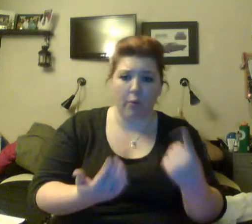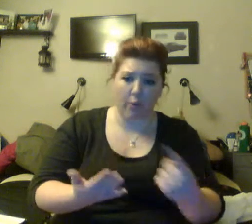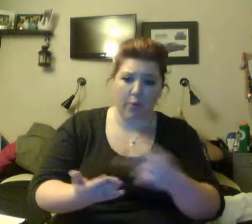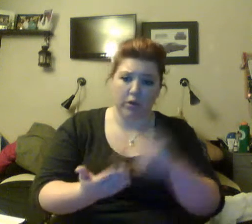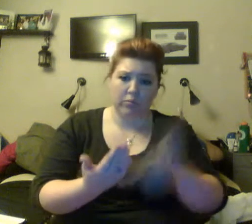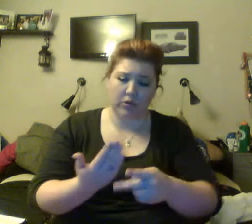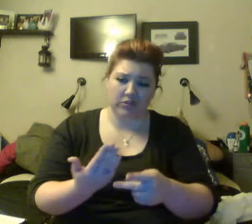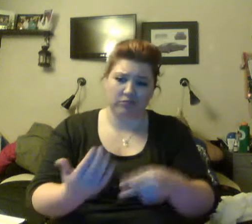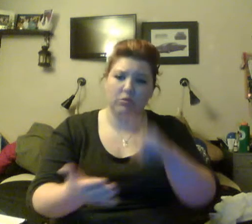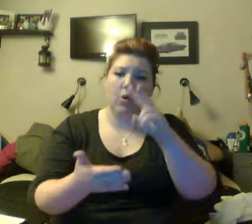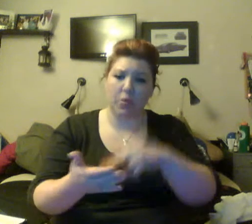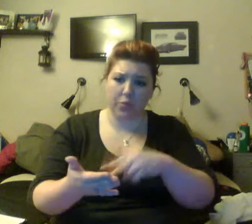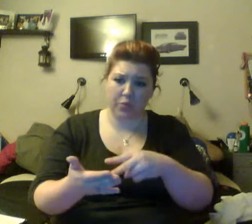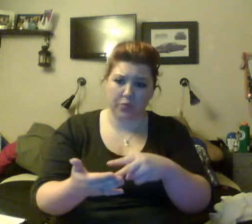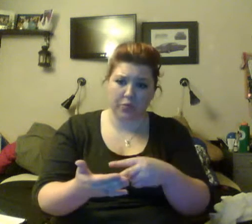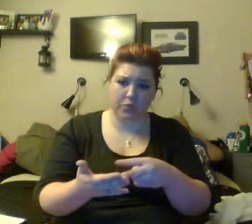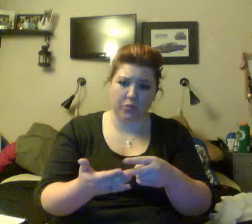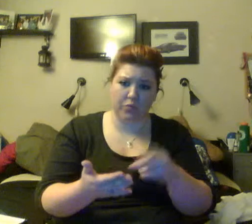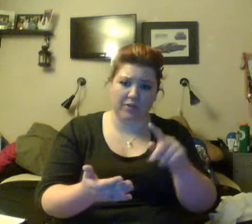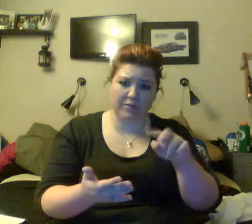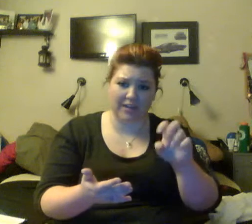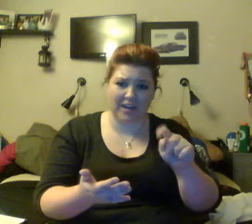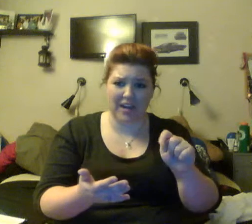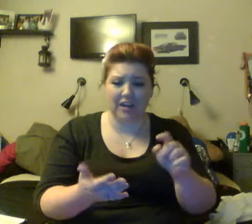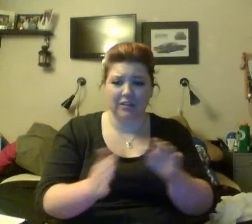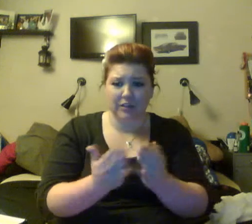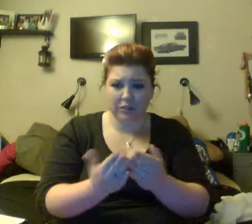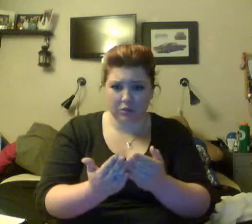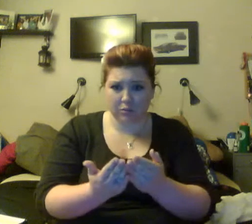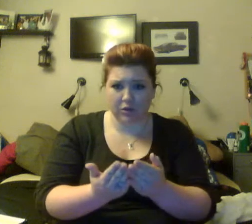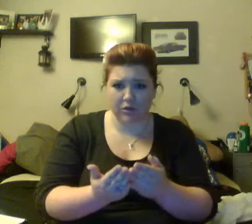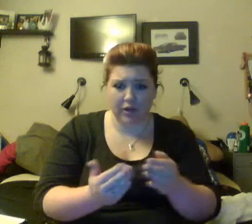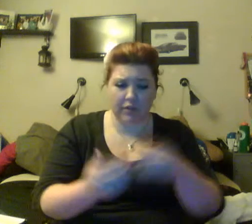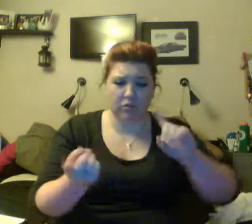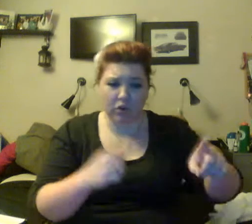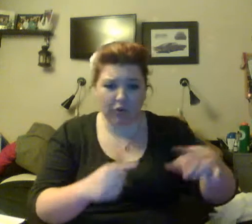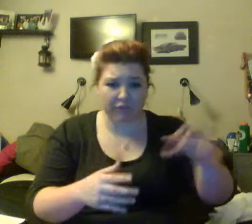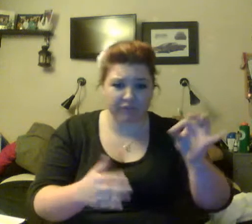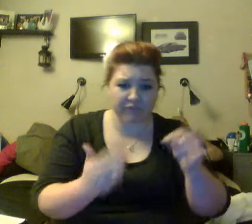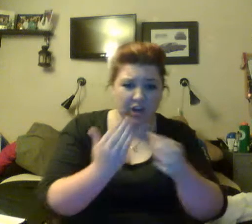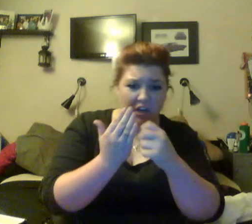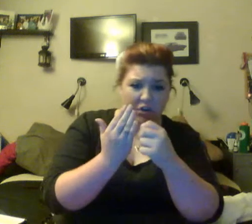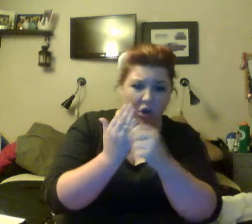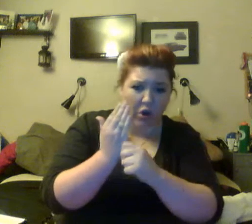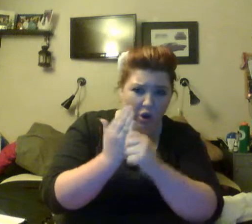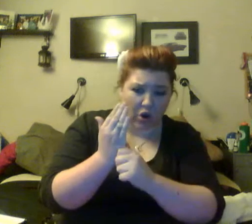our textbook, our regular reading skills textbook, and then to go find an article in the library. And I have them